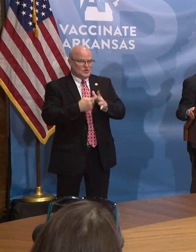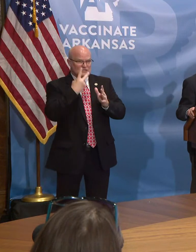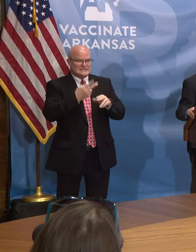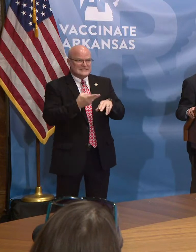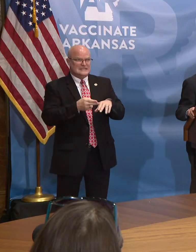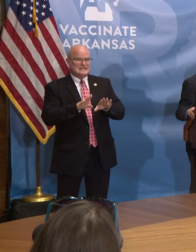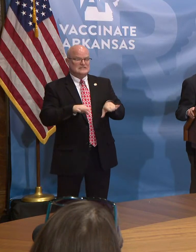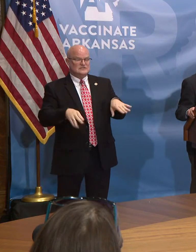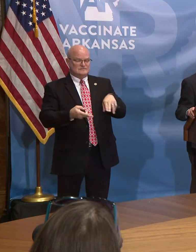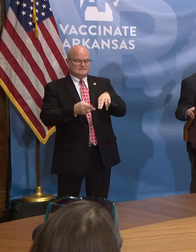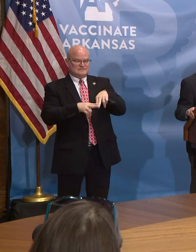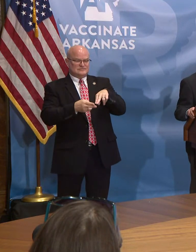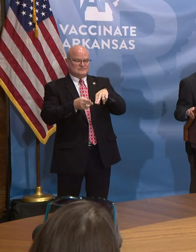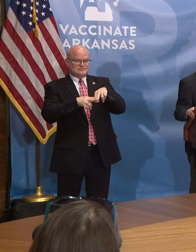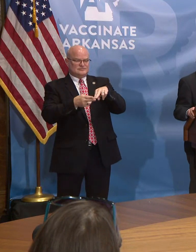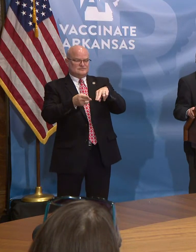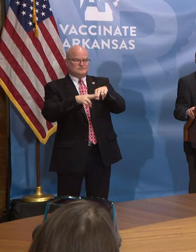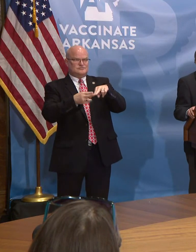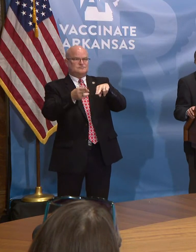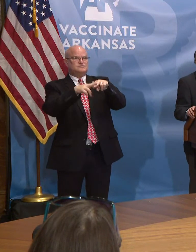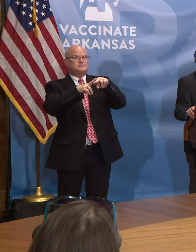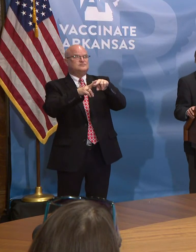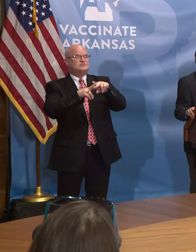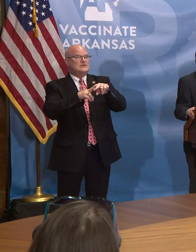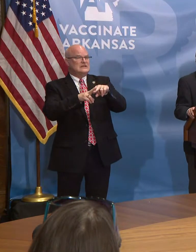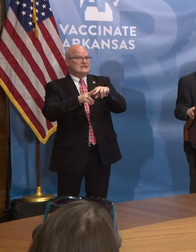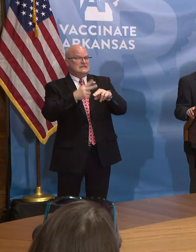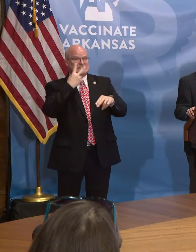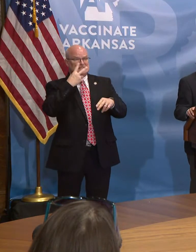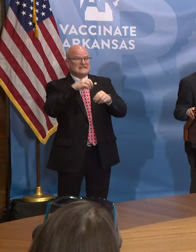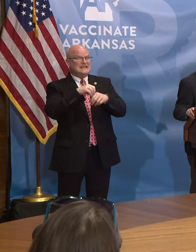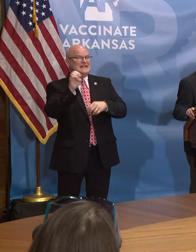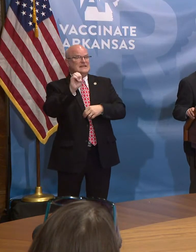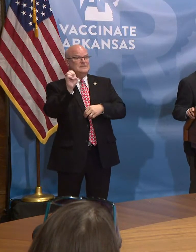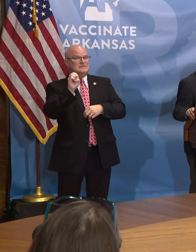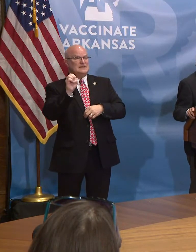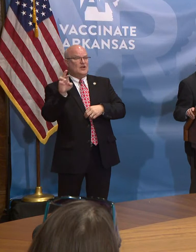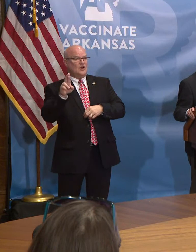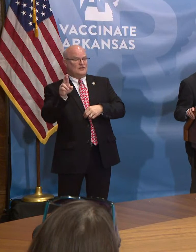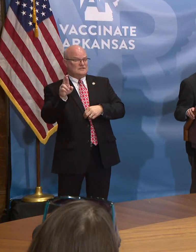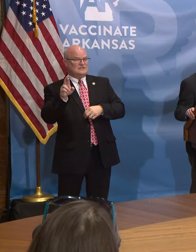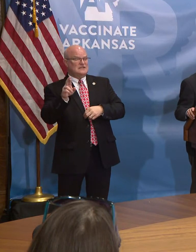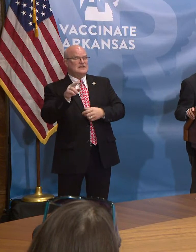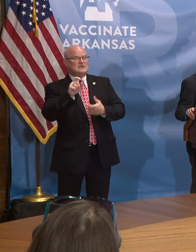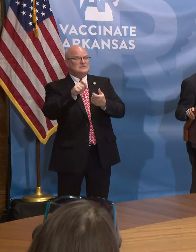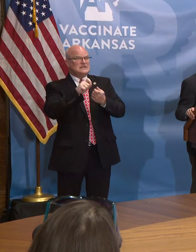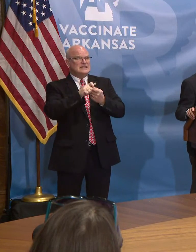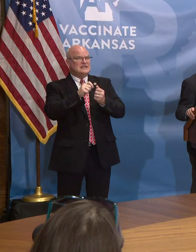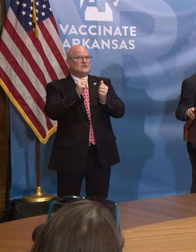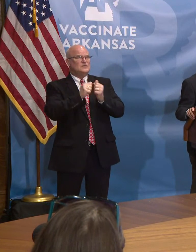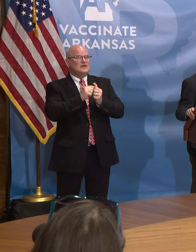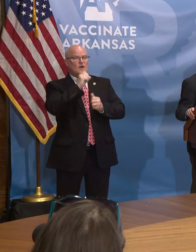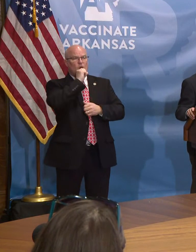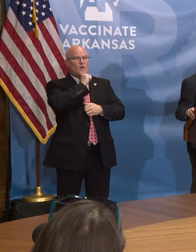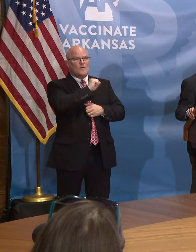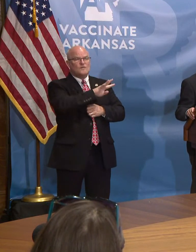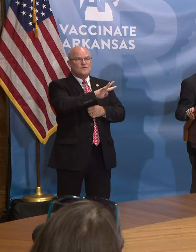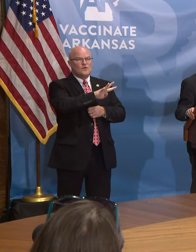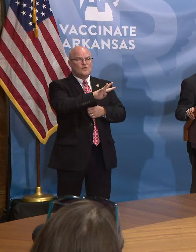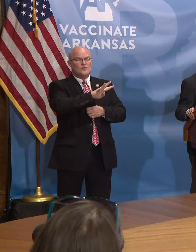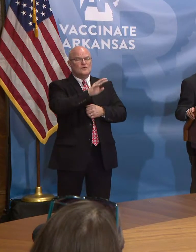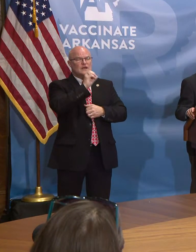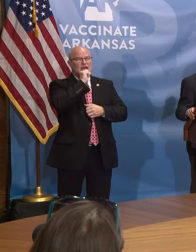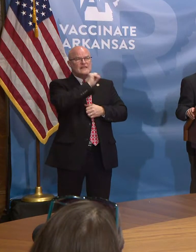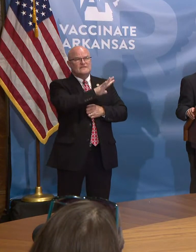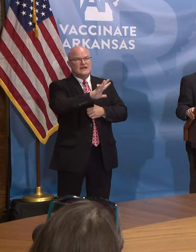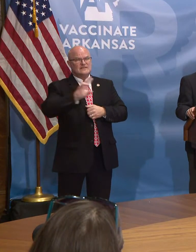an increase in the number of children. They are being seen in the emergency rooms, primarily in the 0 to 4 year and the